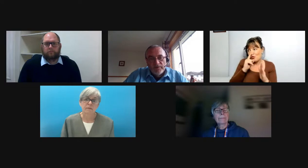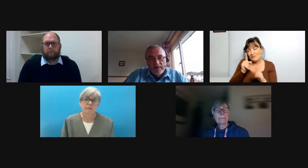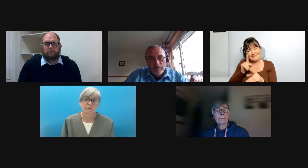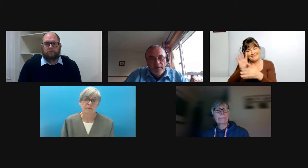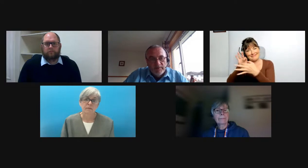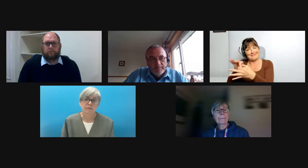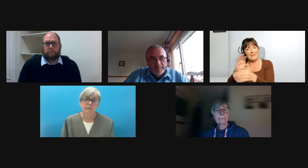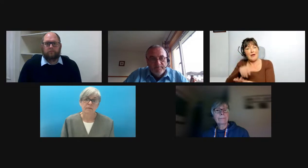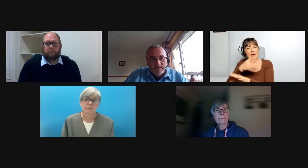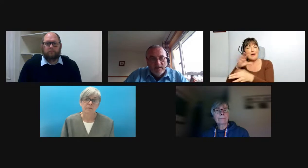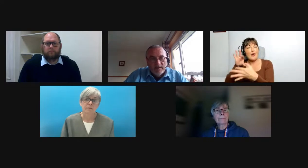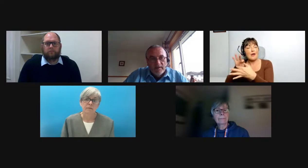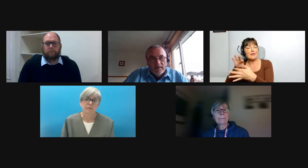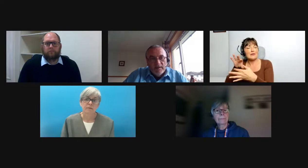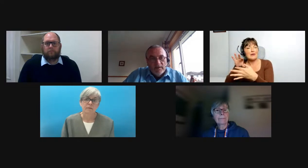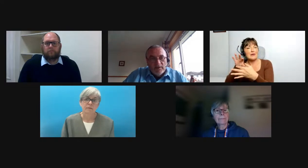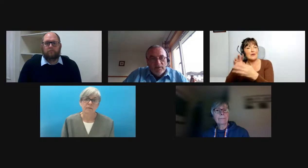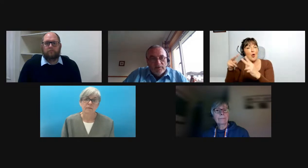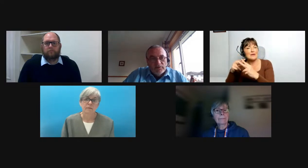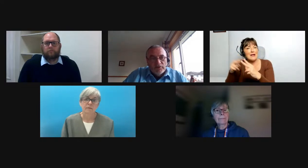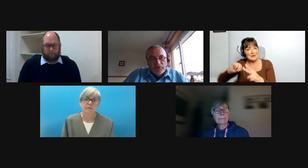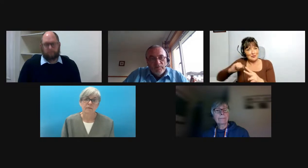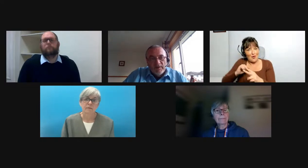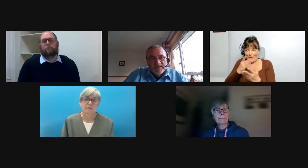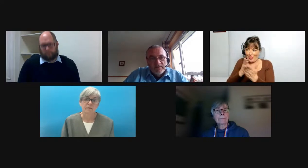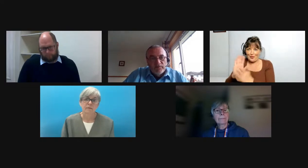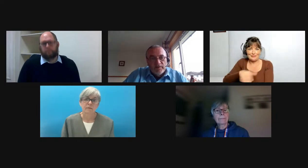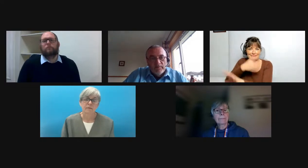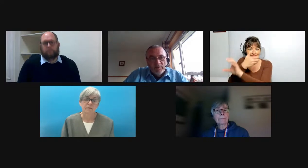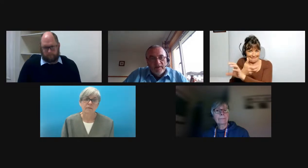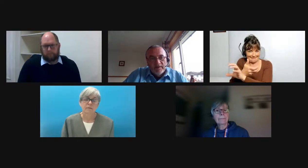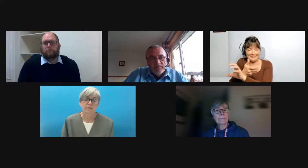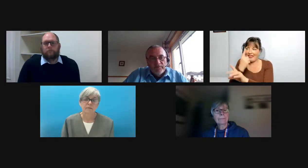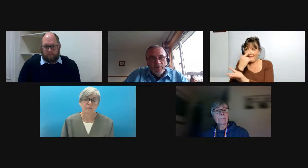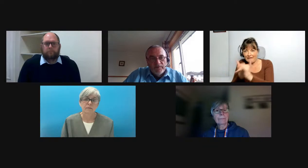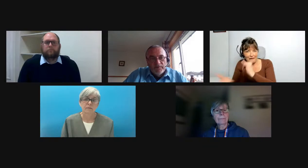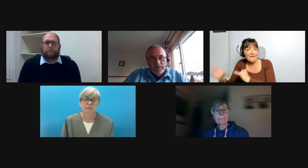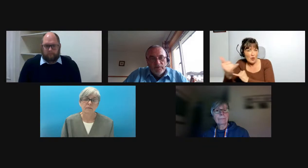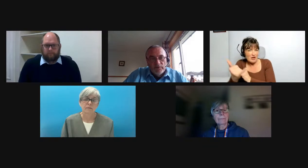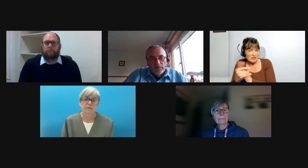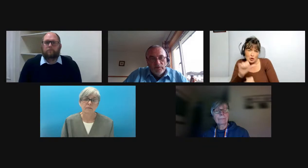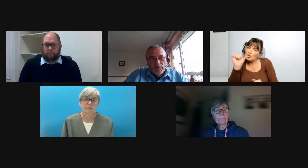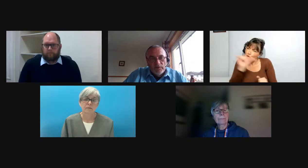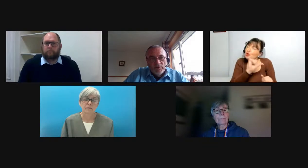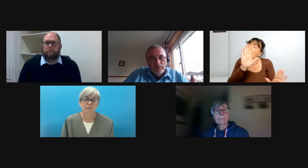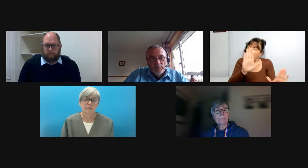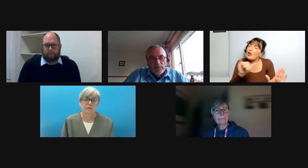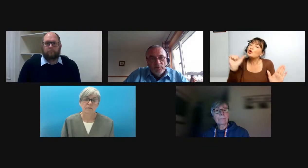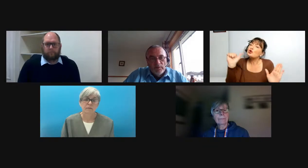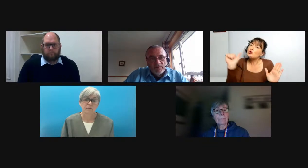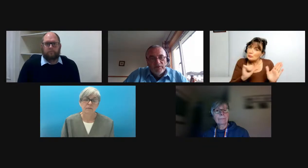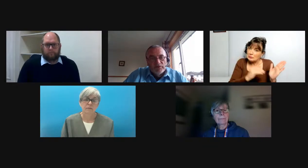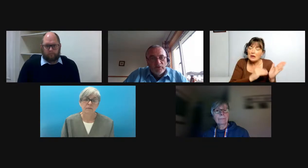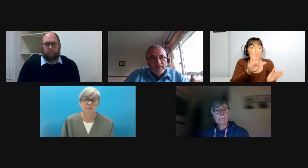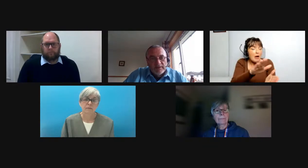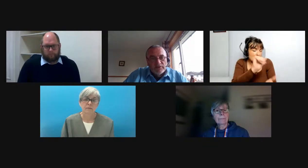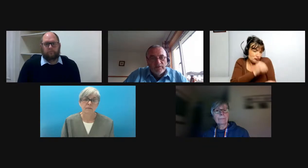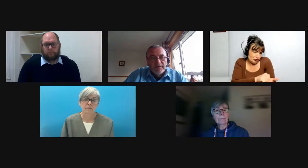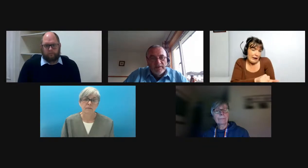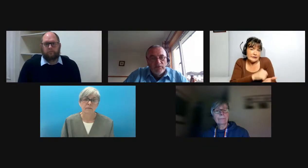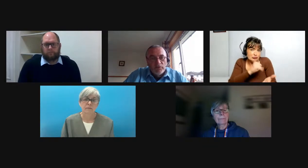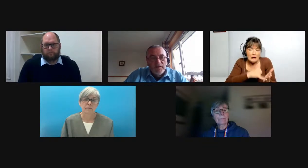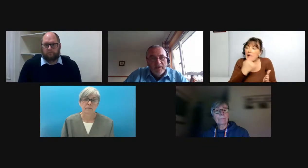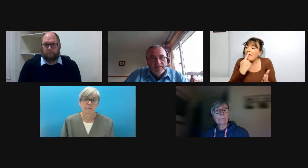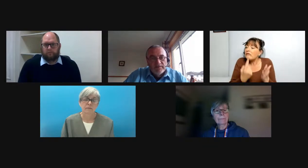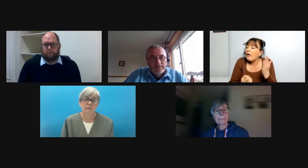organizer of the appointment. So there should be a telephone number, and if you're required to use Contact